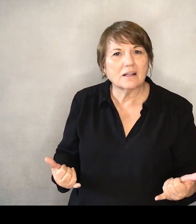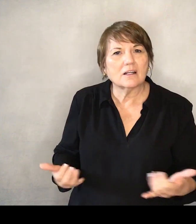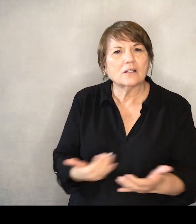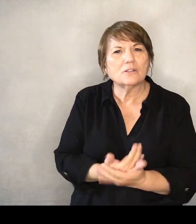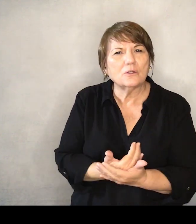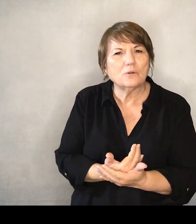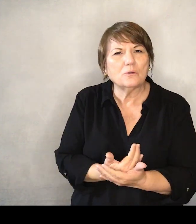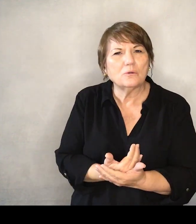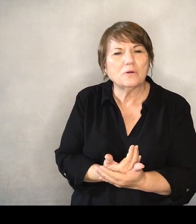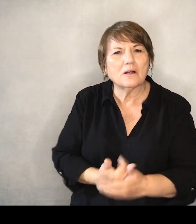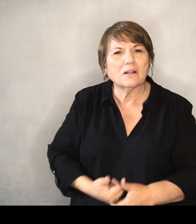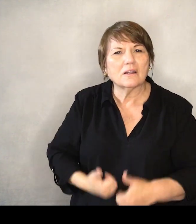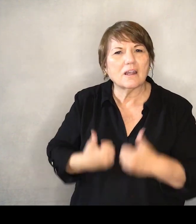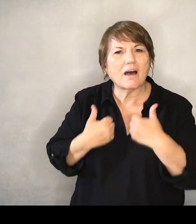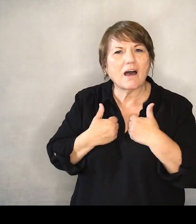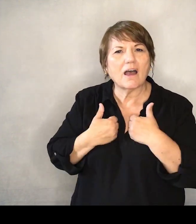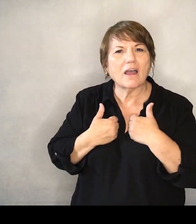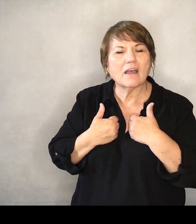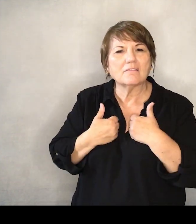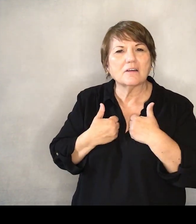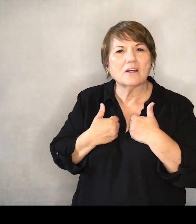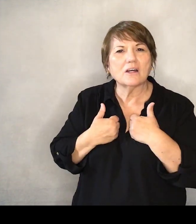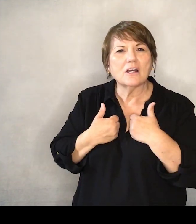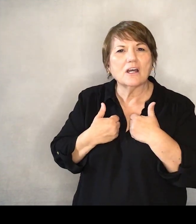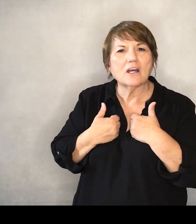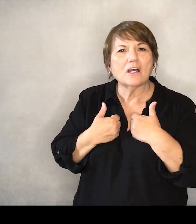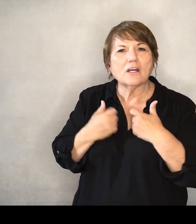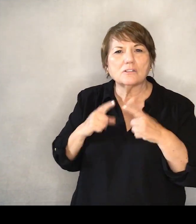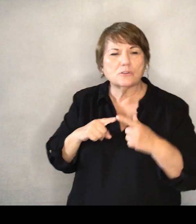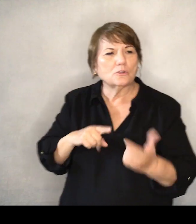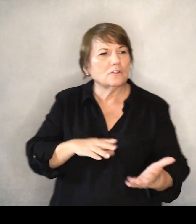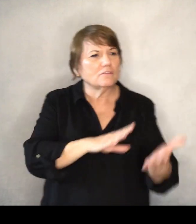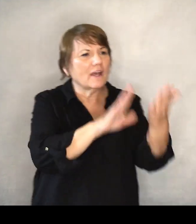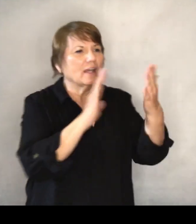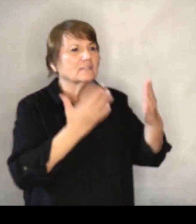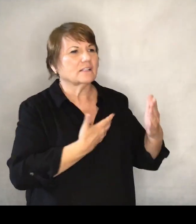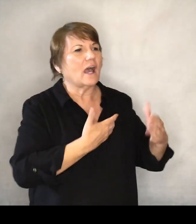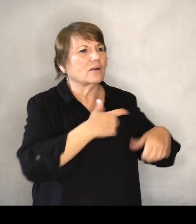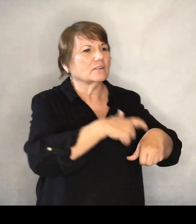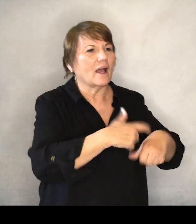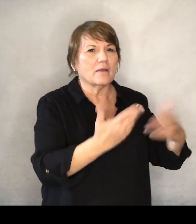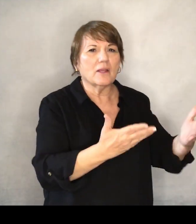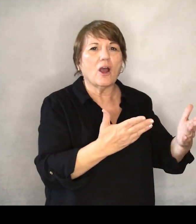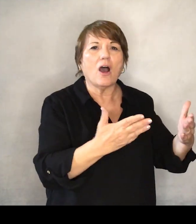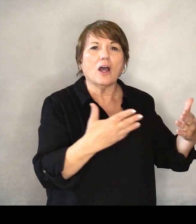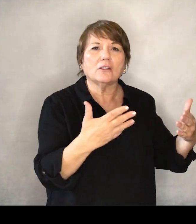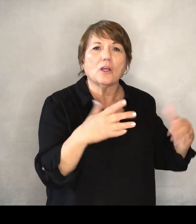New life to face our time here on earth without fear.